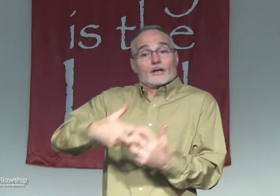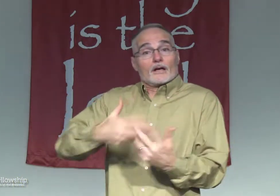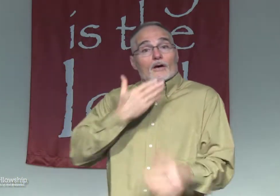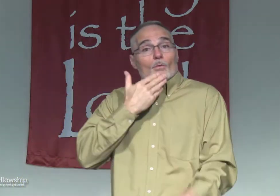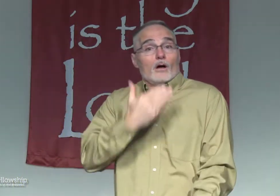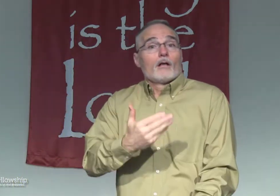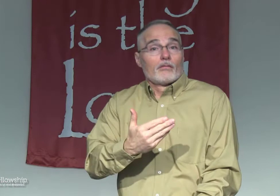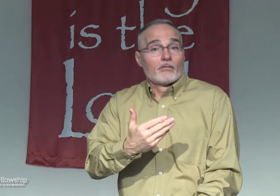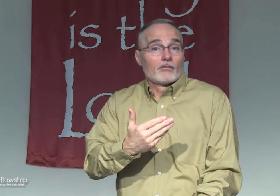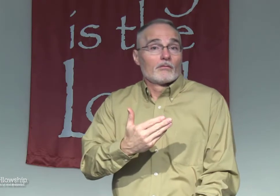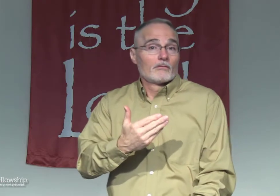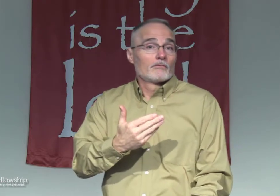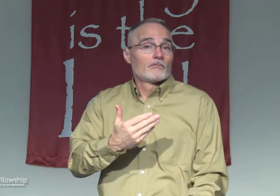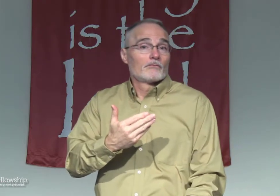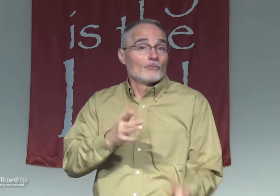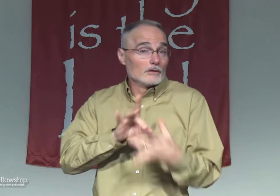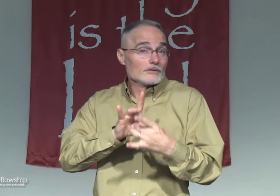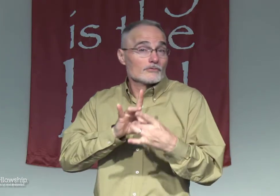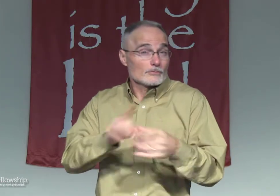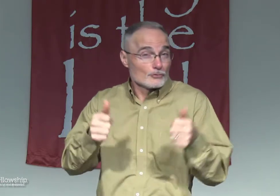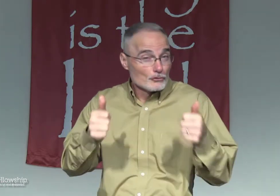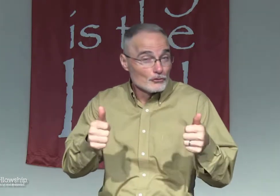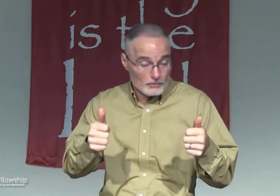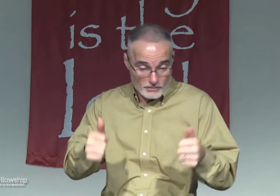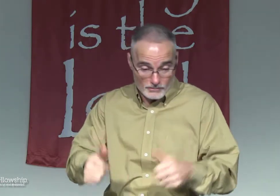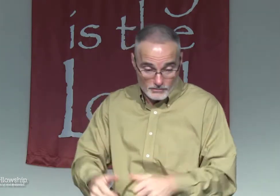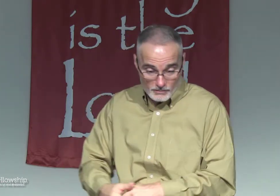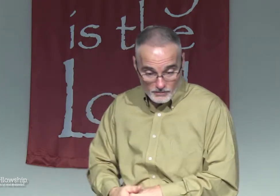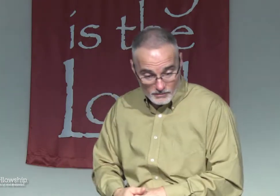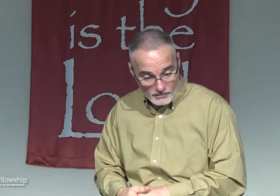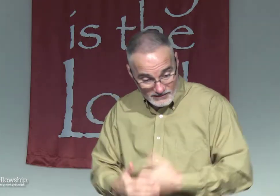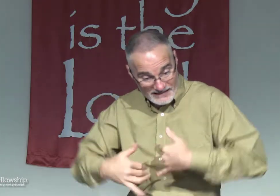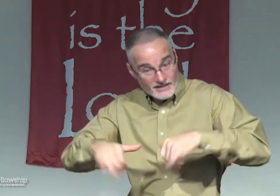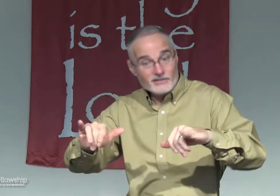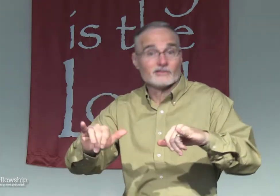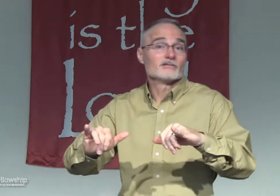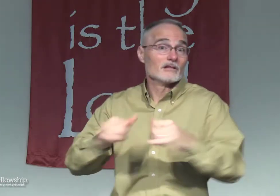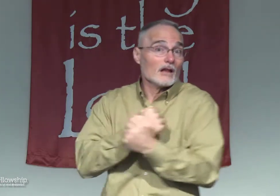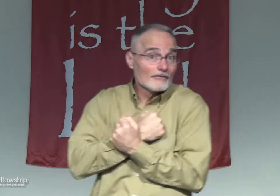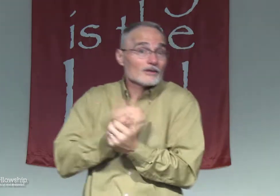And you know, when everything works out well, when relationships are good,